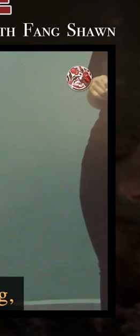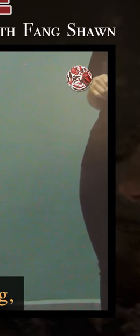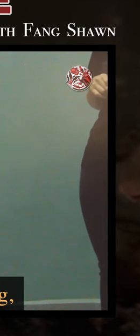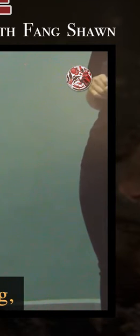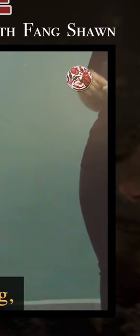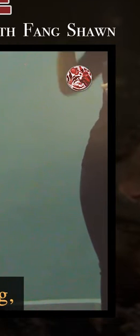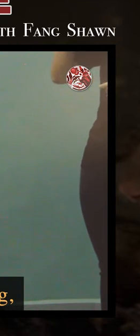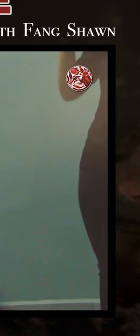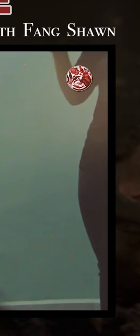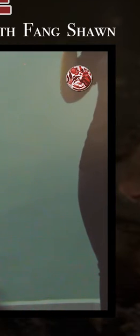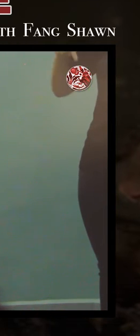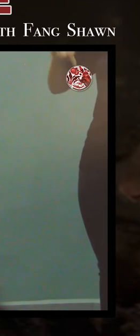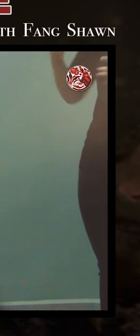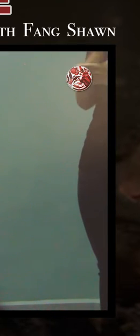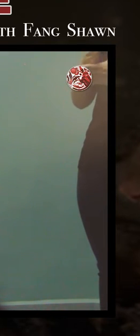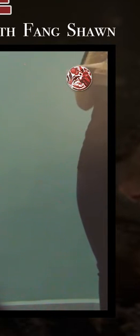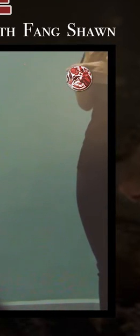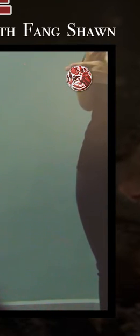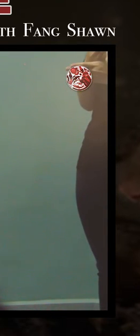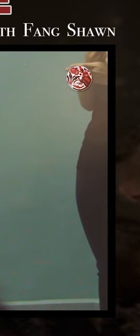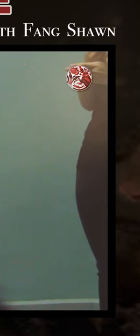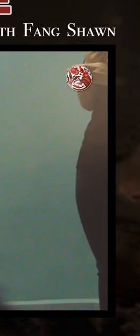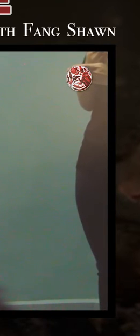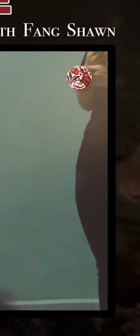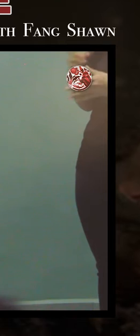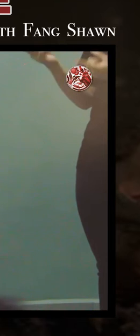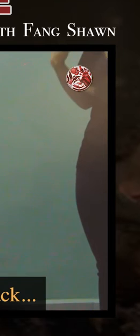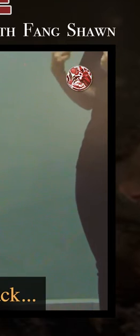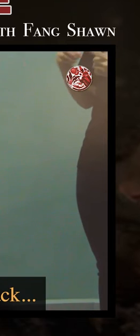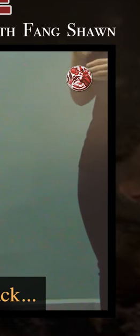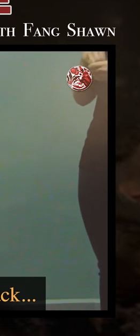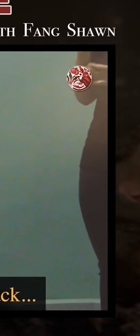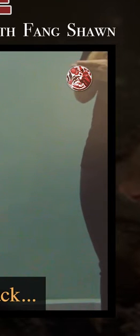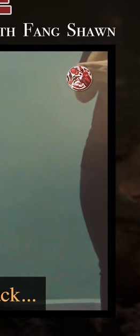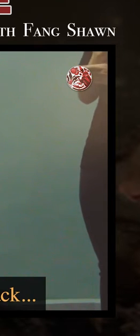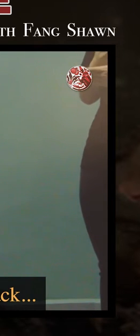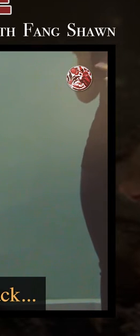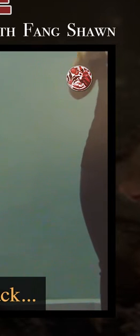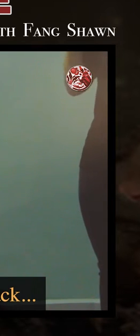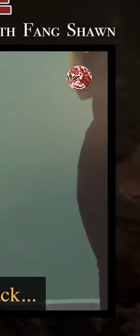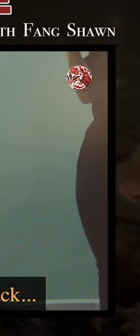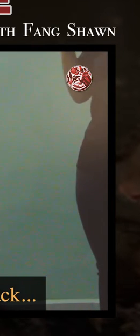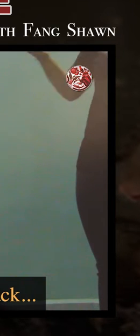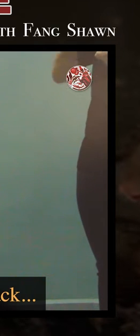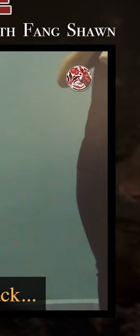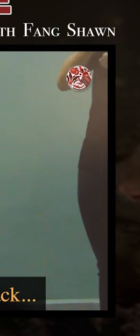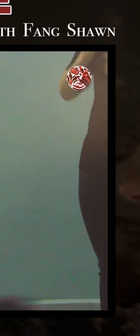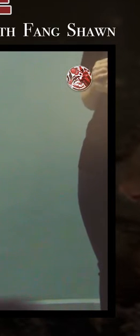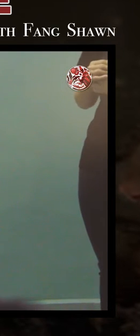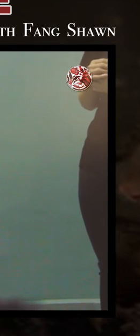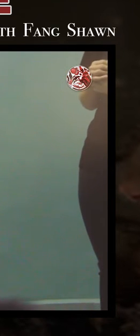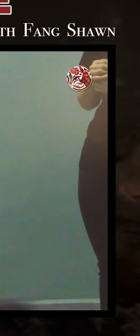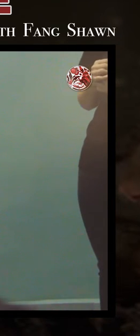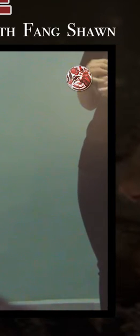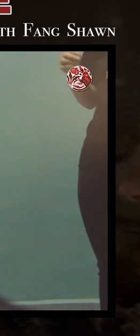for today's very casual sharing, I'm coming in with a little twist, right? Nature is very impatient to grow back.